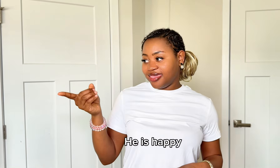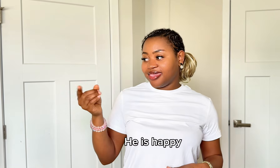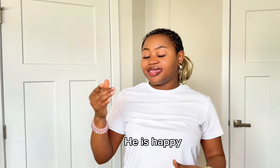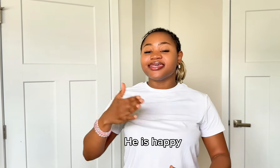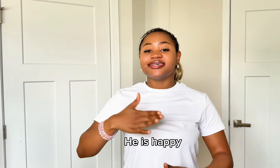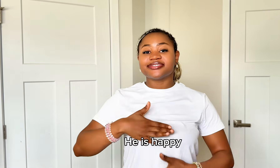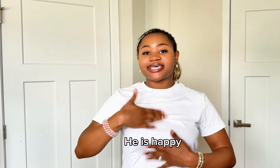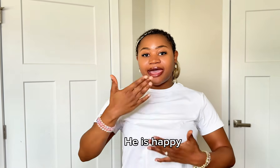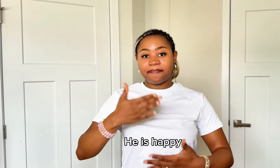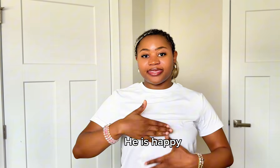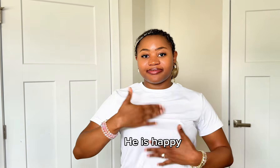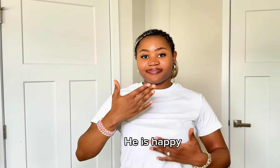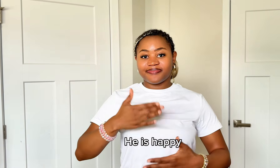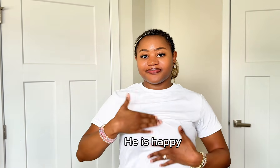He is happy.